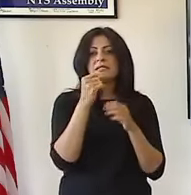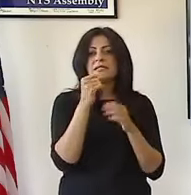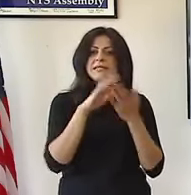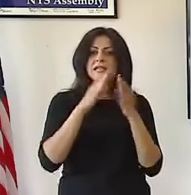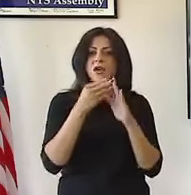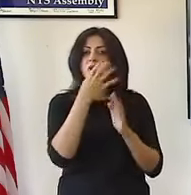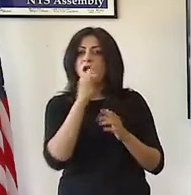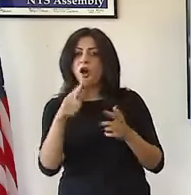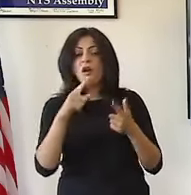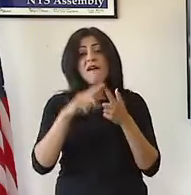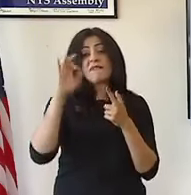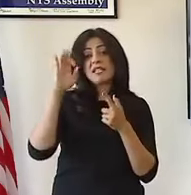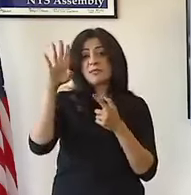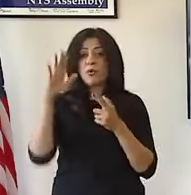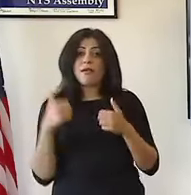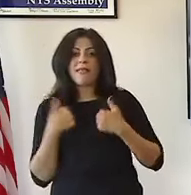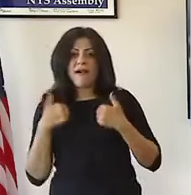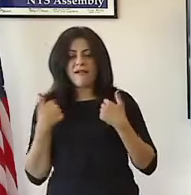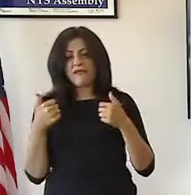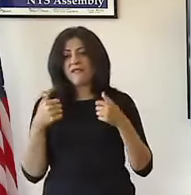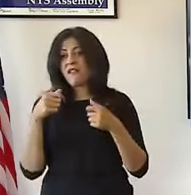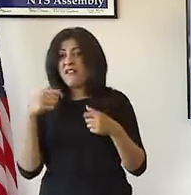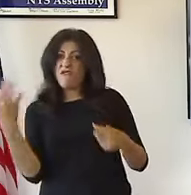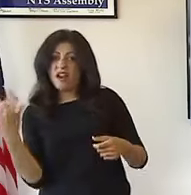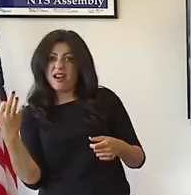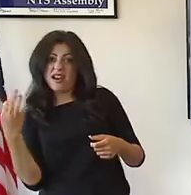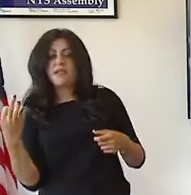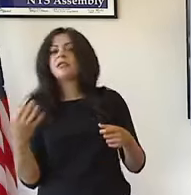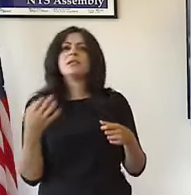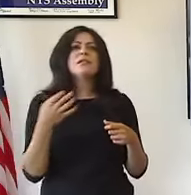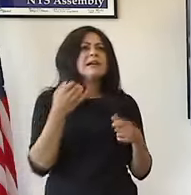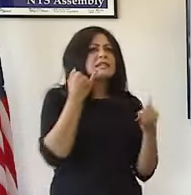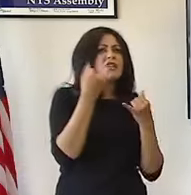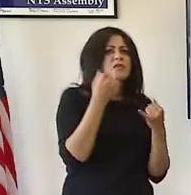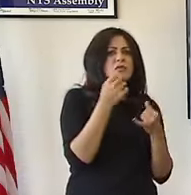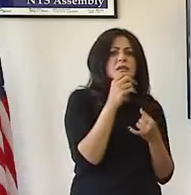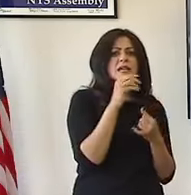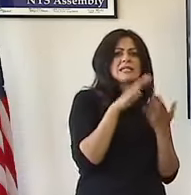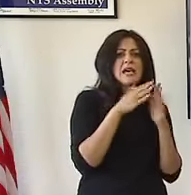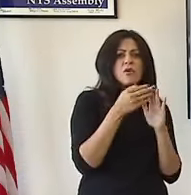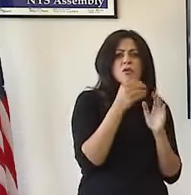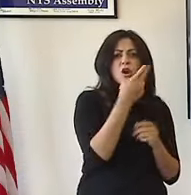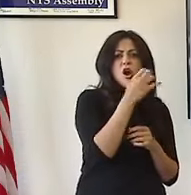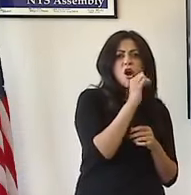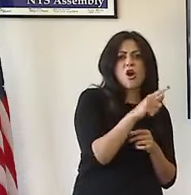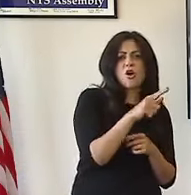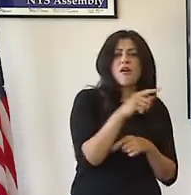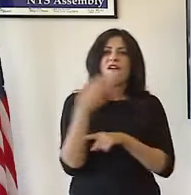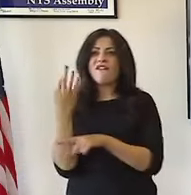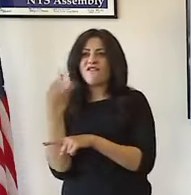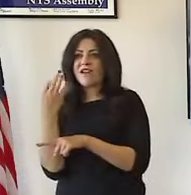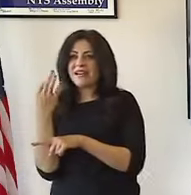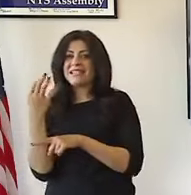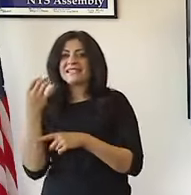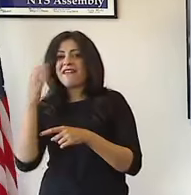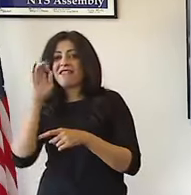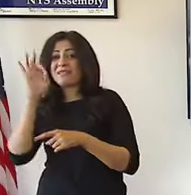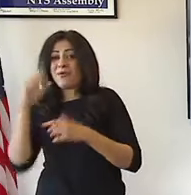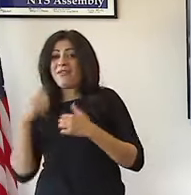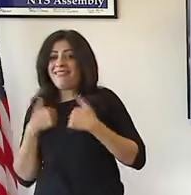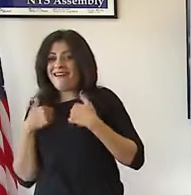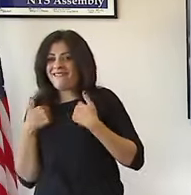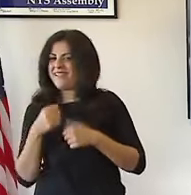following Friday. Telephone town hall and Facebook Live. Next Friday is a Facebook Live, not telephone town hall. And